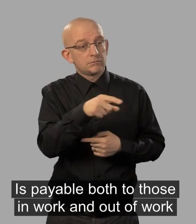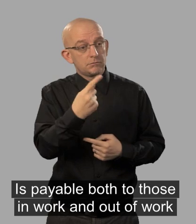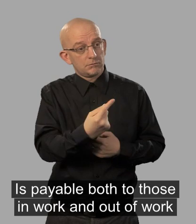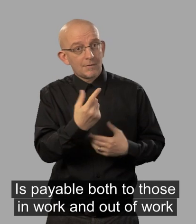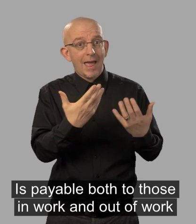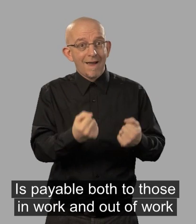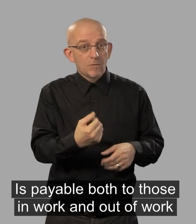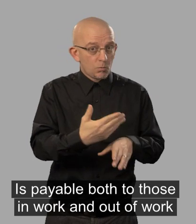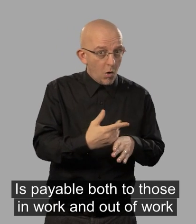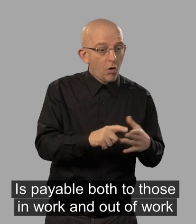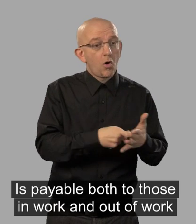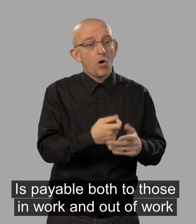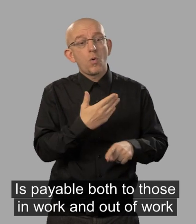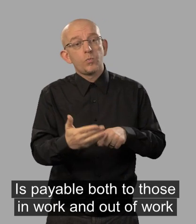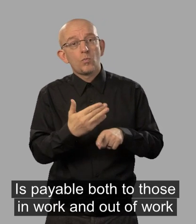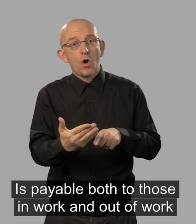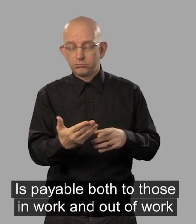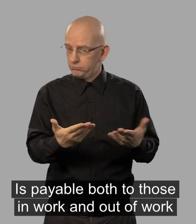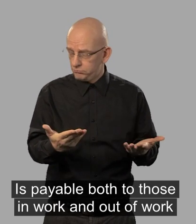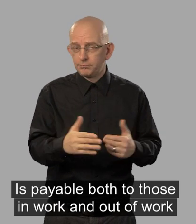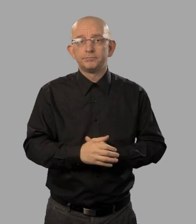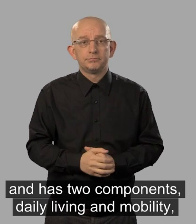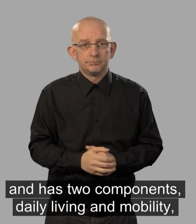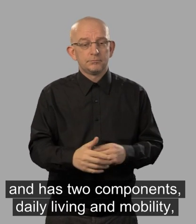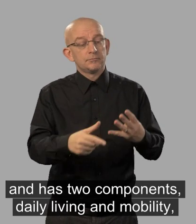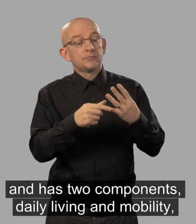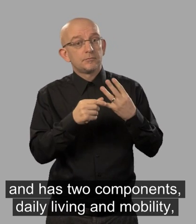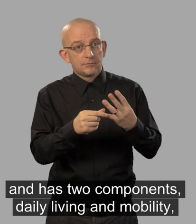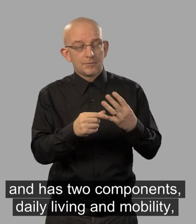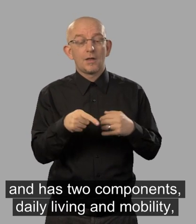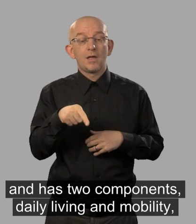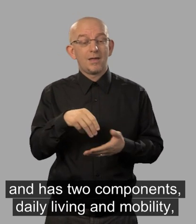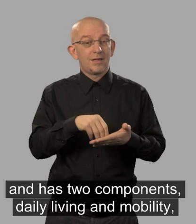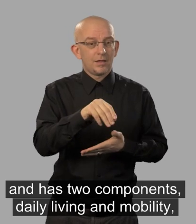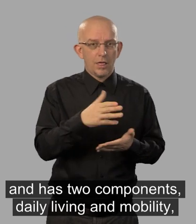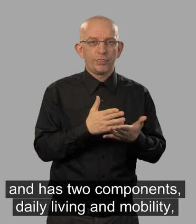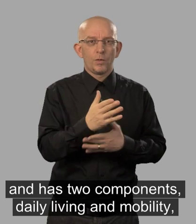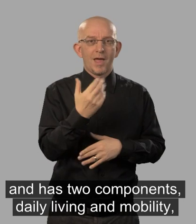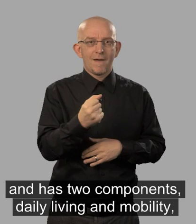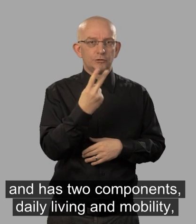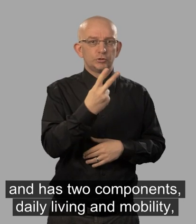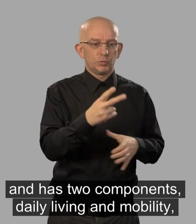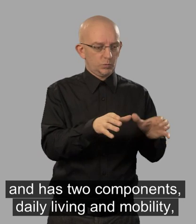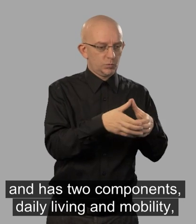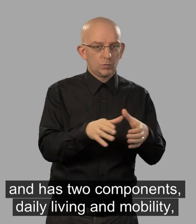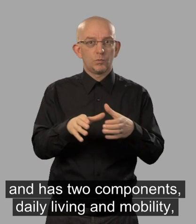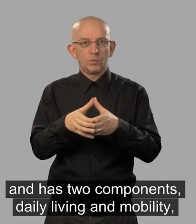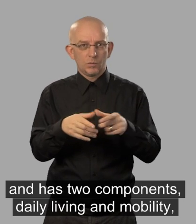Is payable both to those in work and out of work, and has two components,